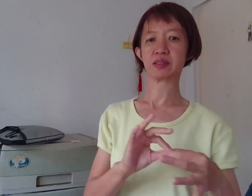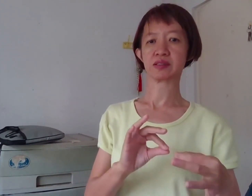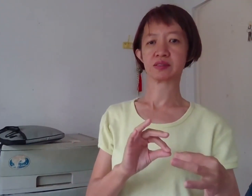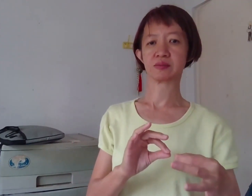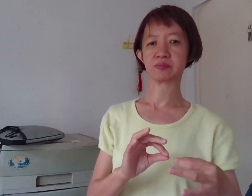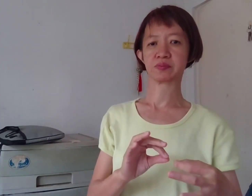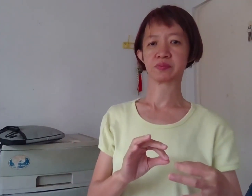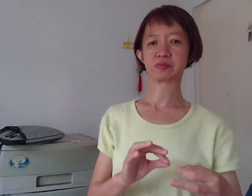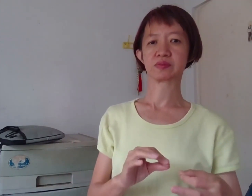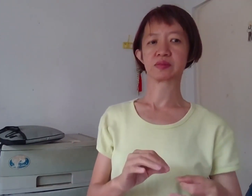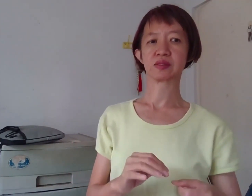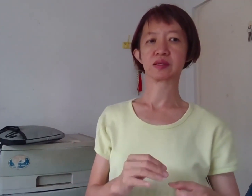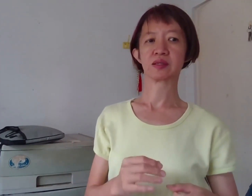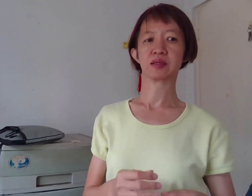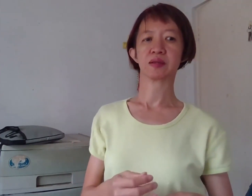comments,